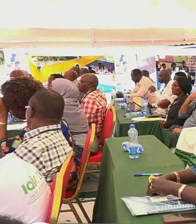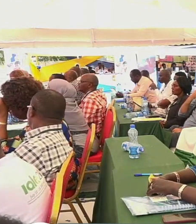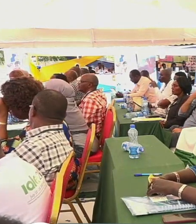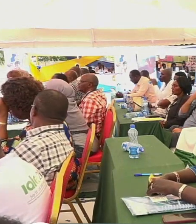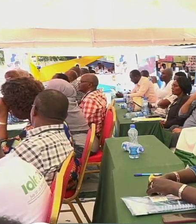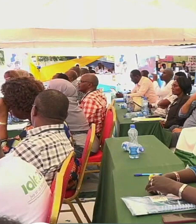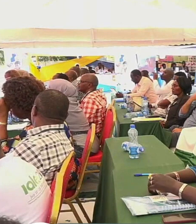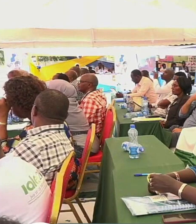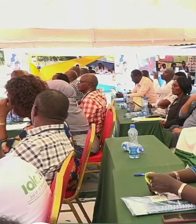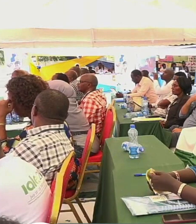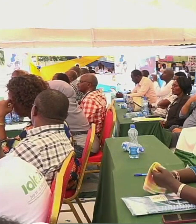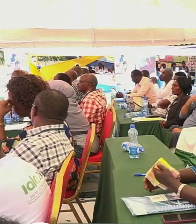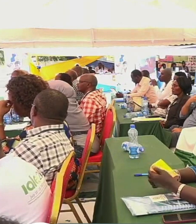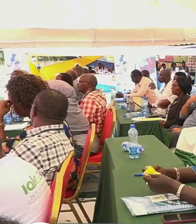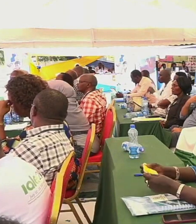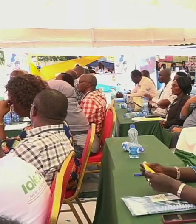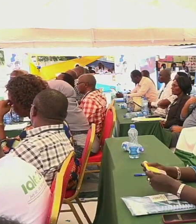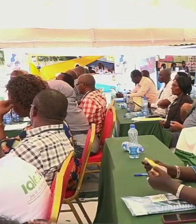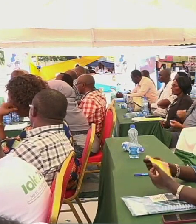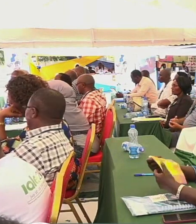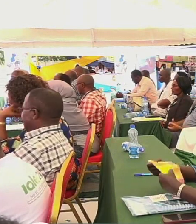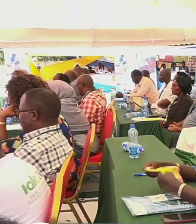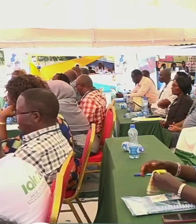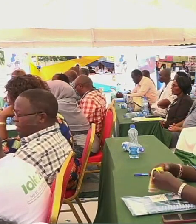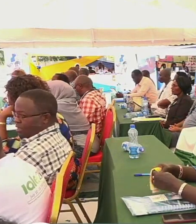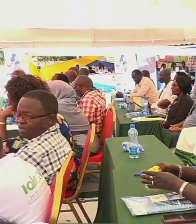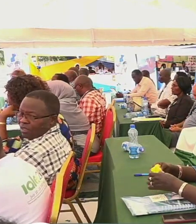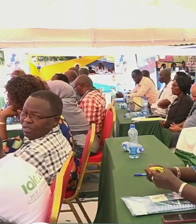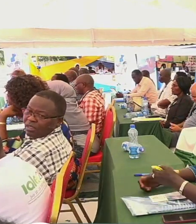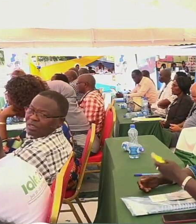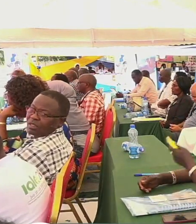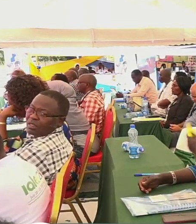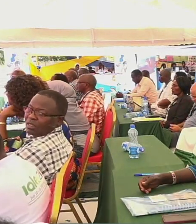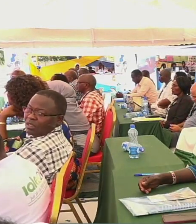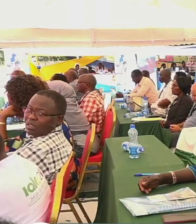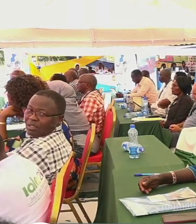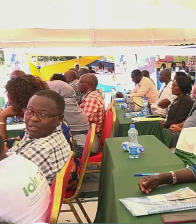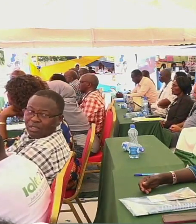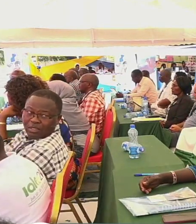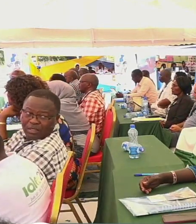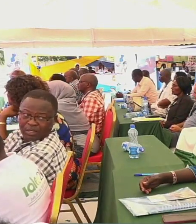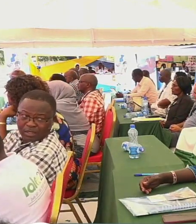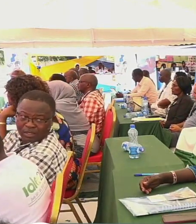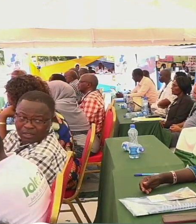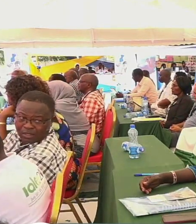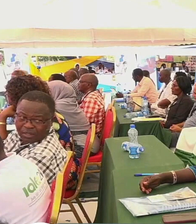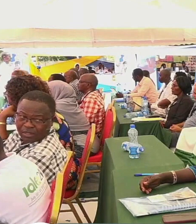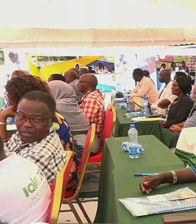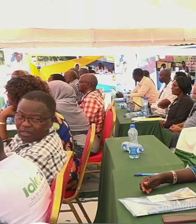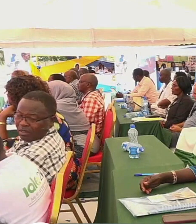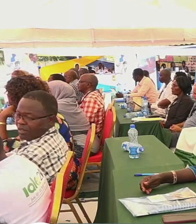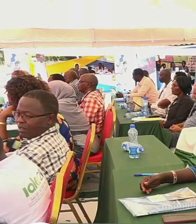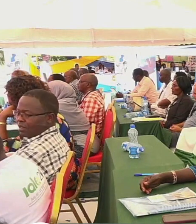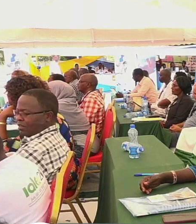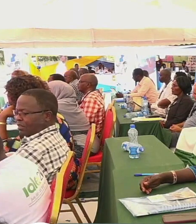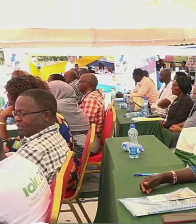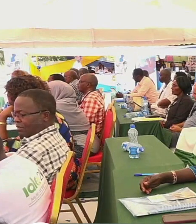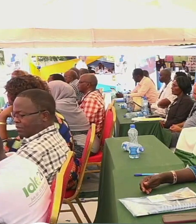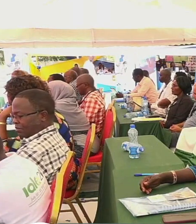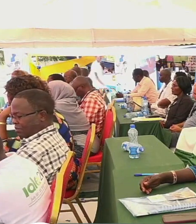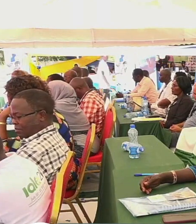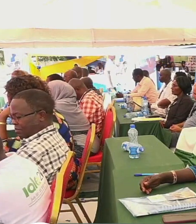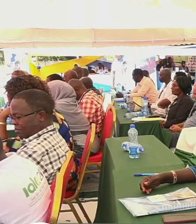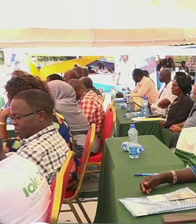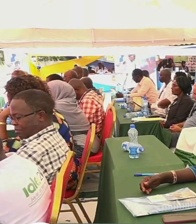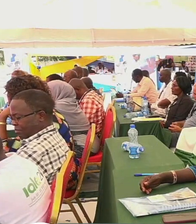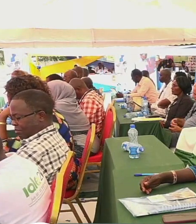of students is 60,023 in total in our ECDs, and we started the feeding program, and it's